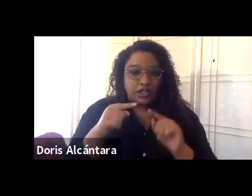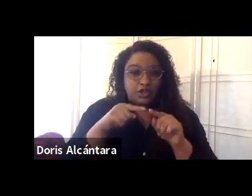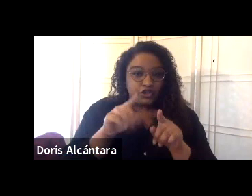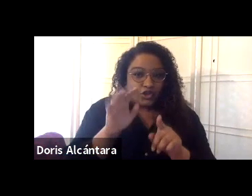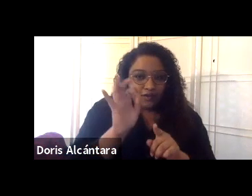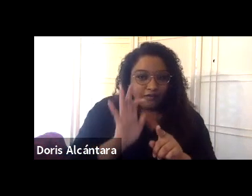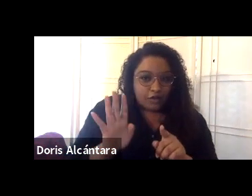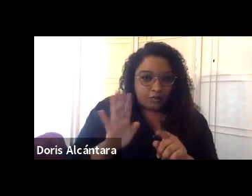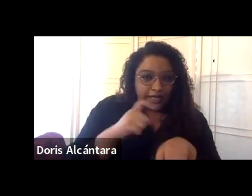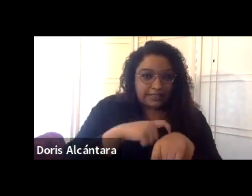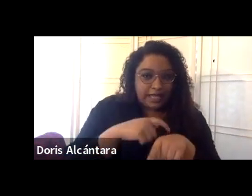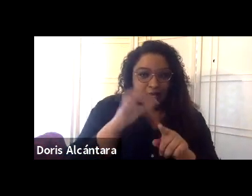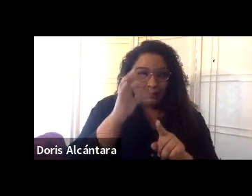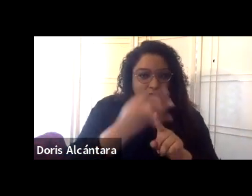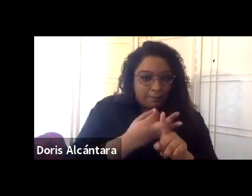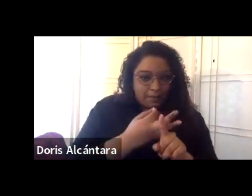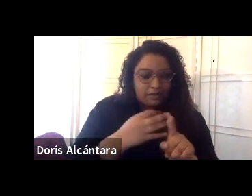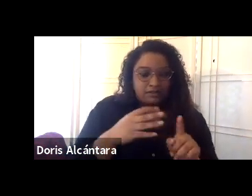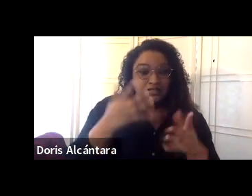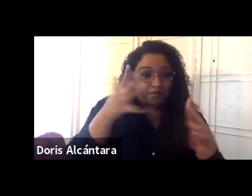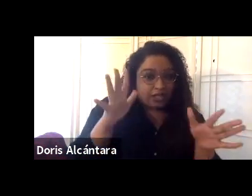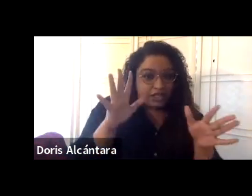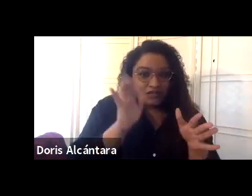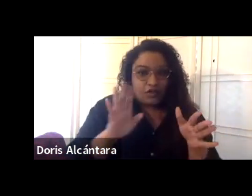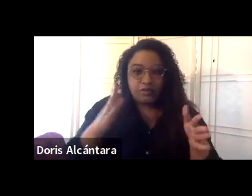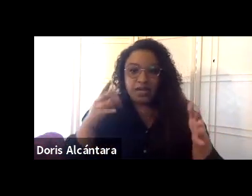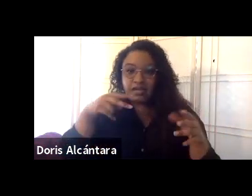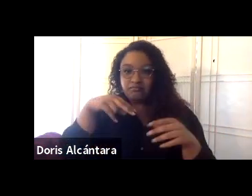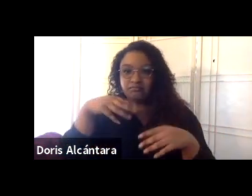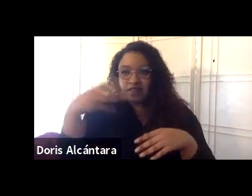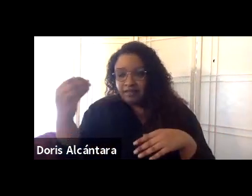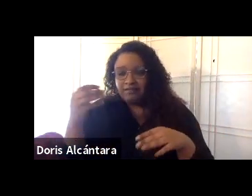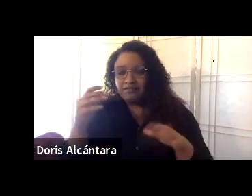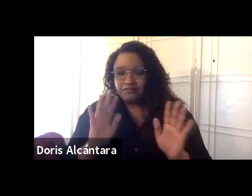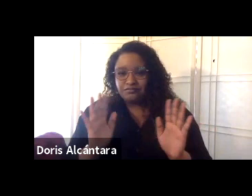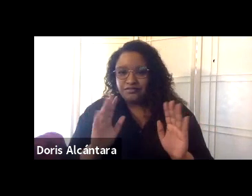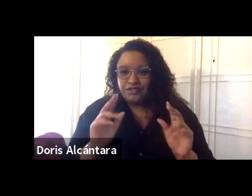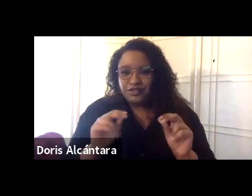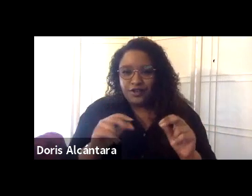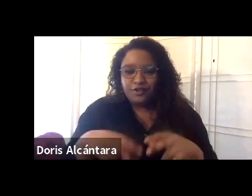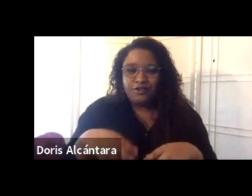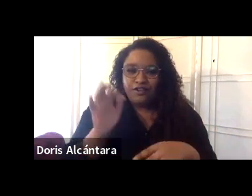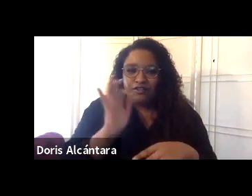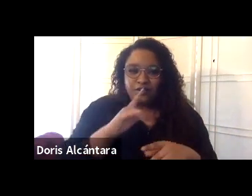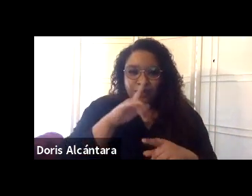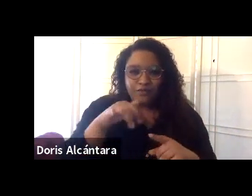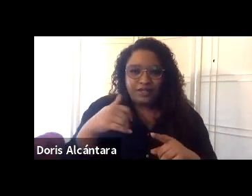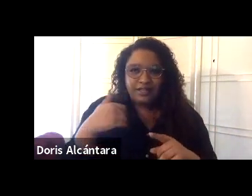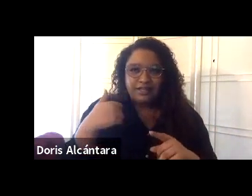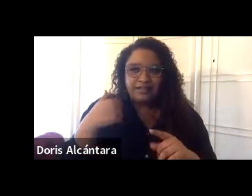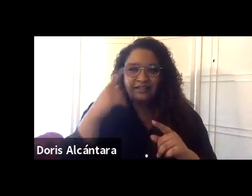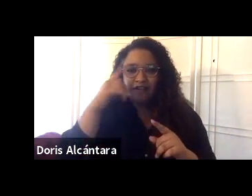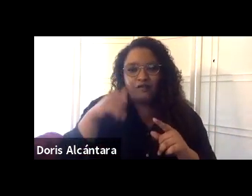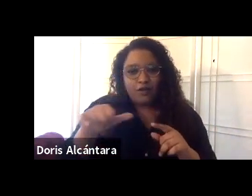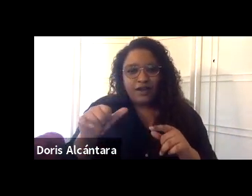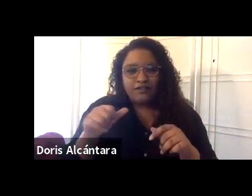Post Fulbright, I would say that the Fulbright experience is something that is going to stay with me forever. It was a 9-month experience, but it is